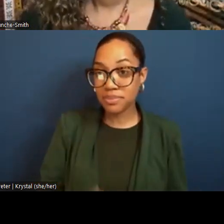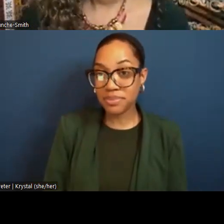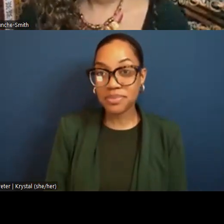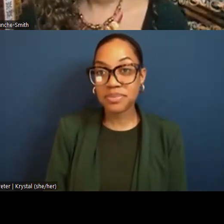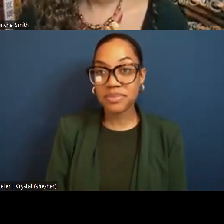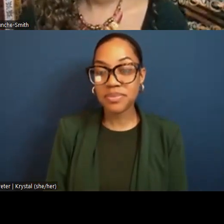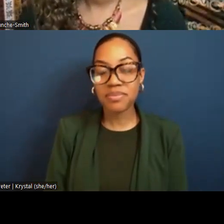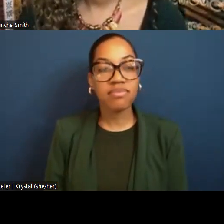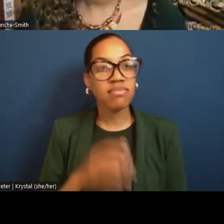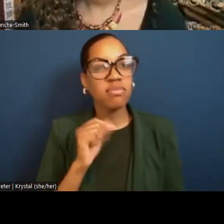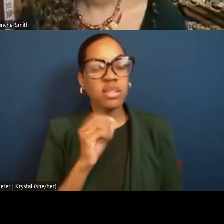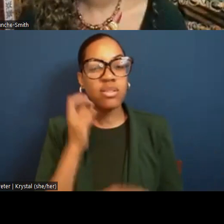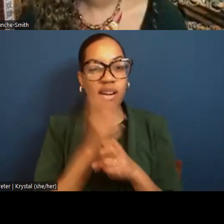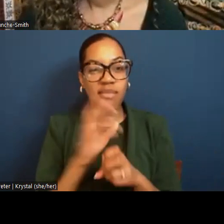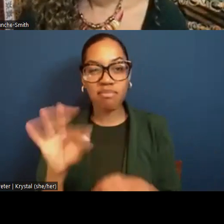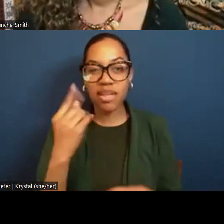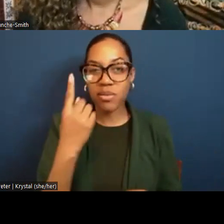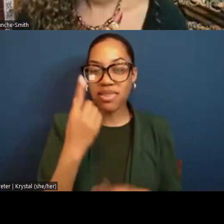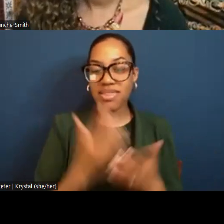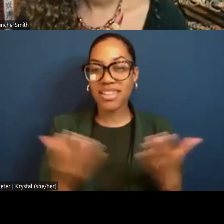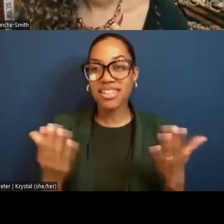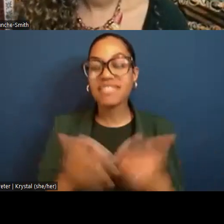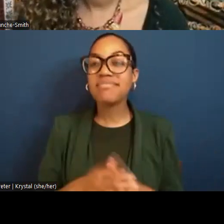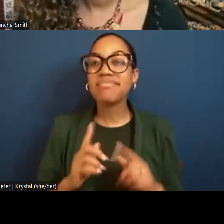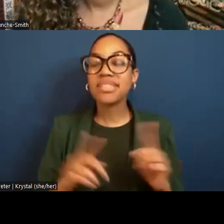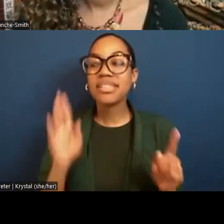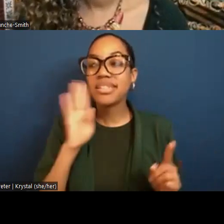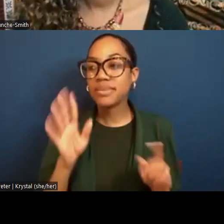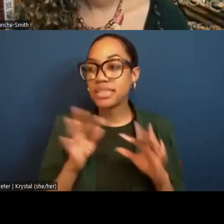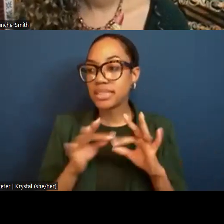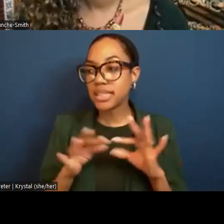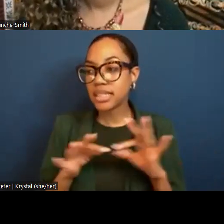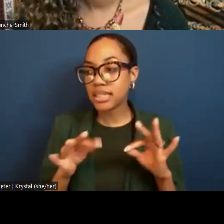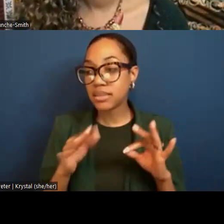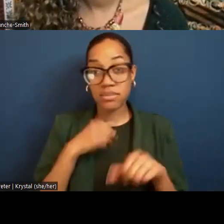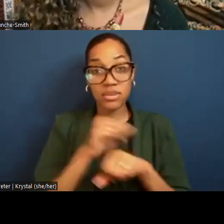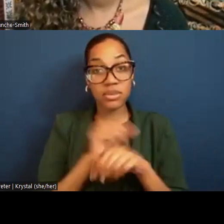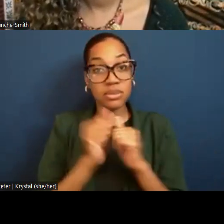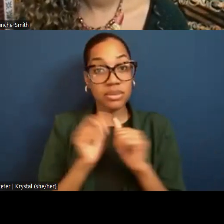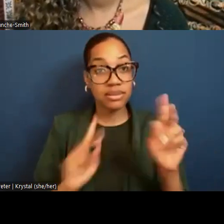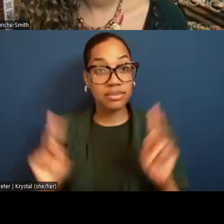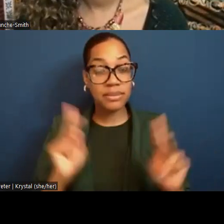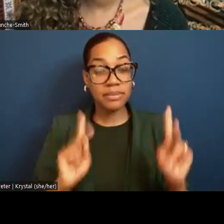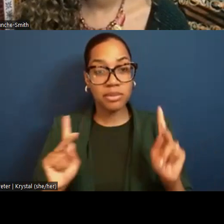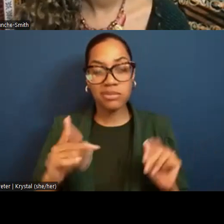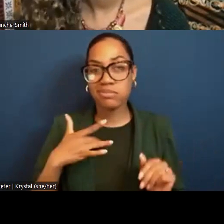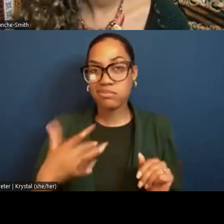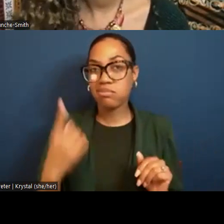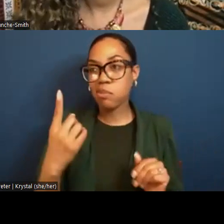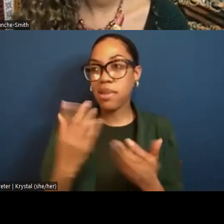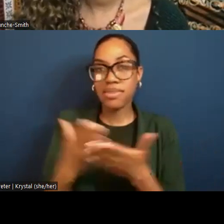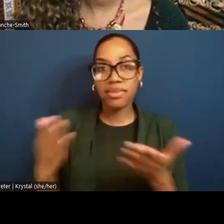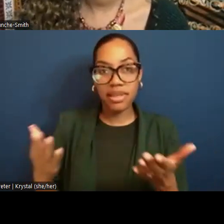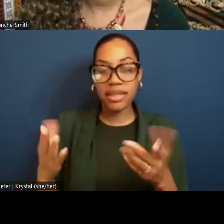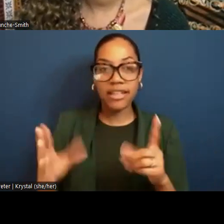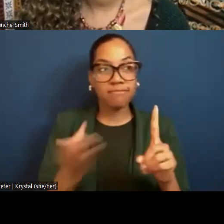It's so hard to pick one thing. But I would say that in my work with folks, one thing that is very powerful for